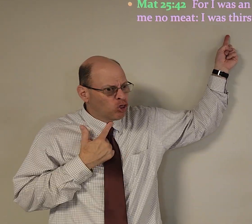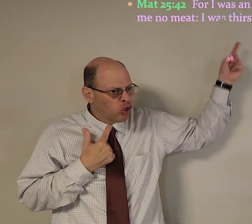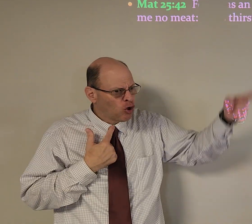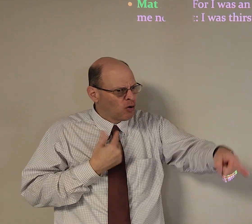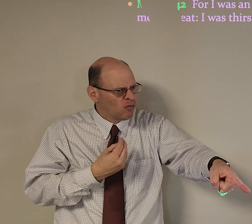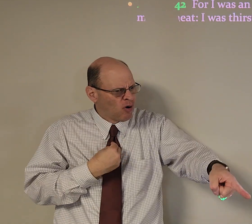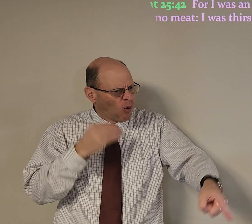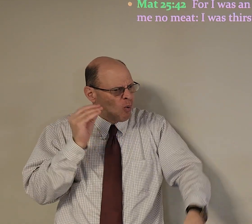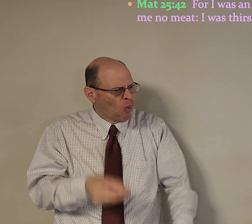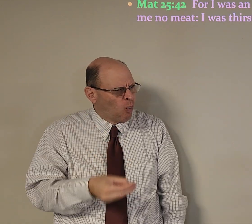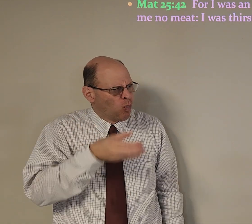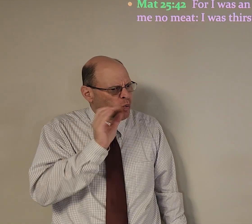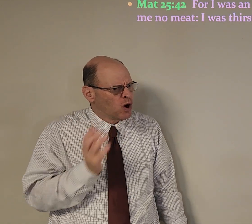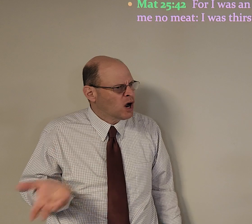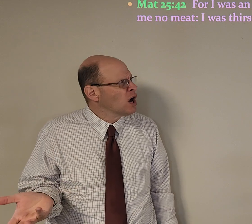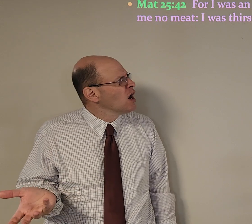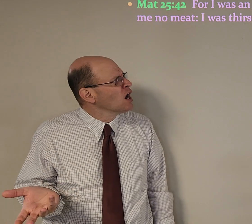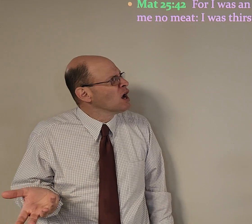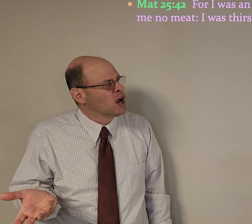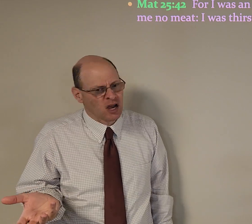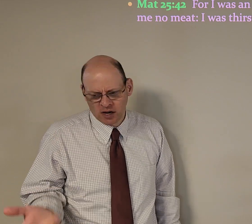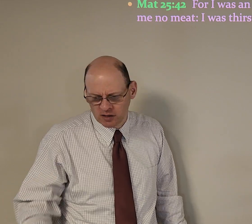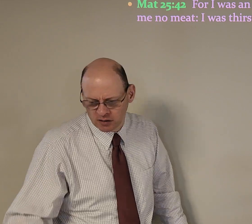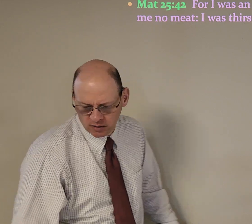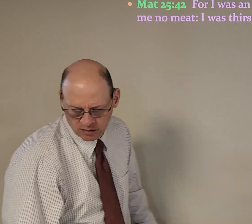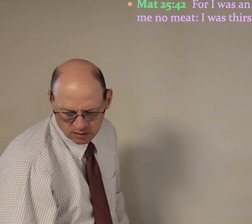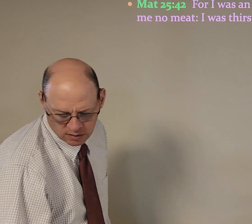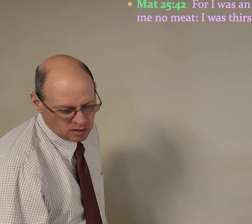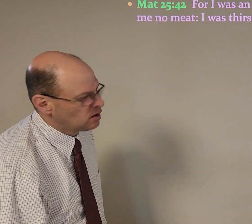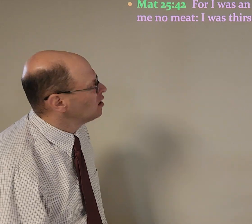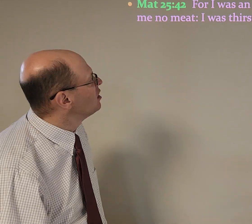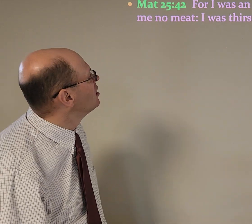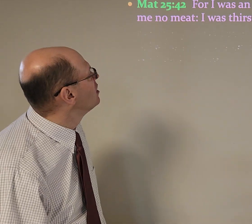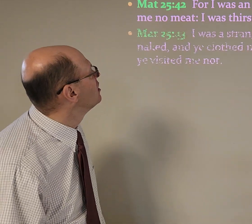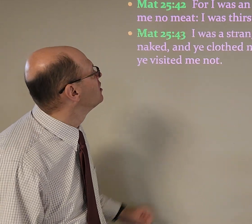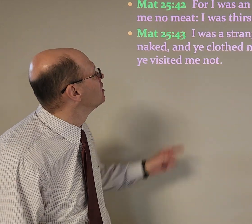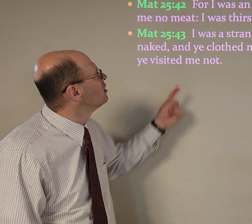I was thirsty, and ye gave me no drink.